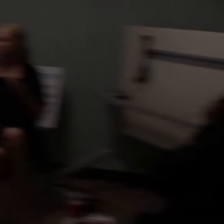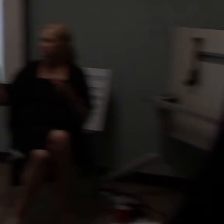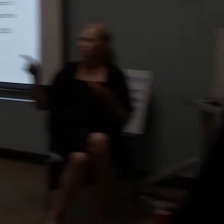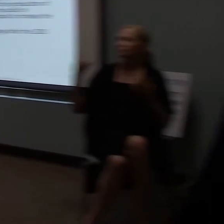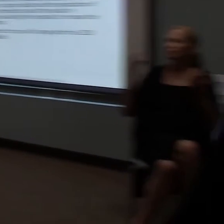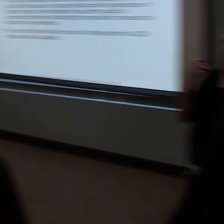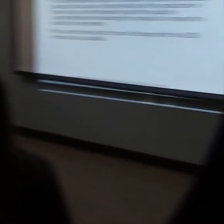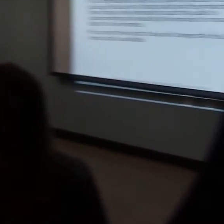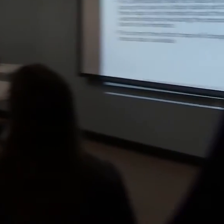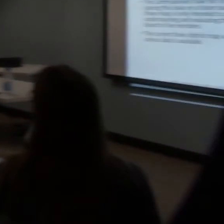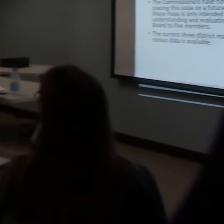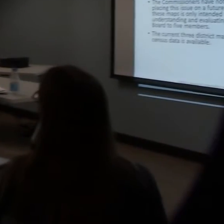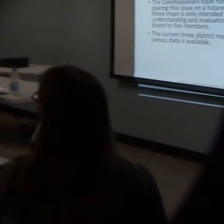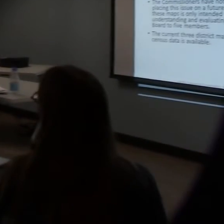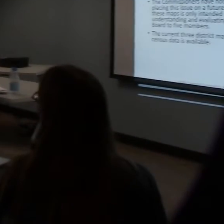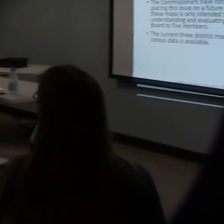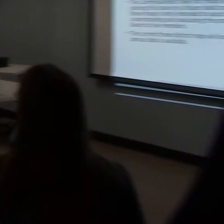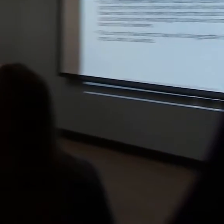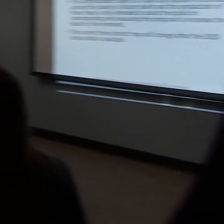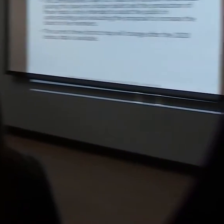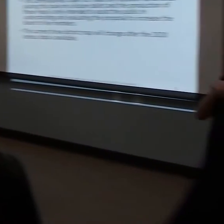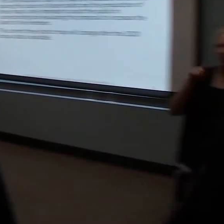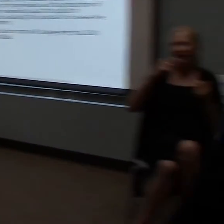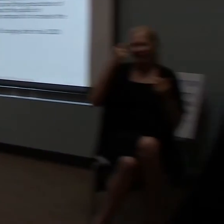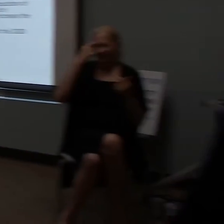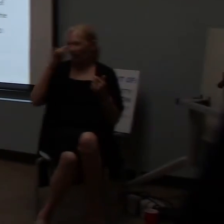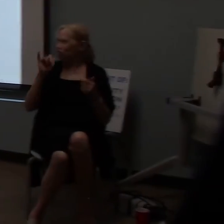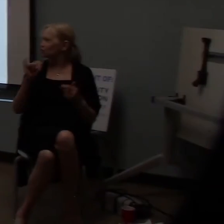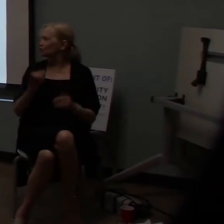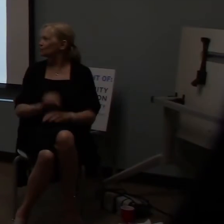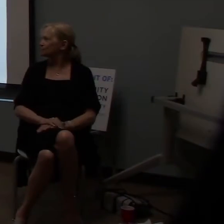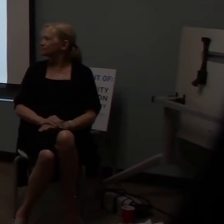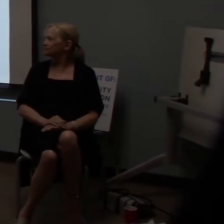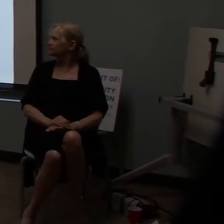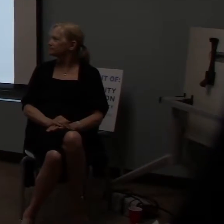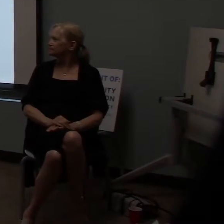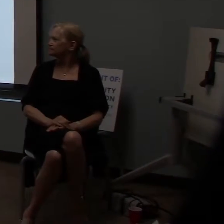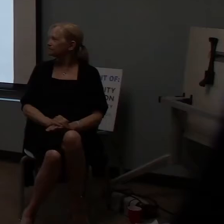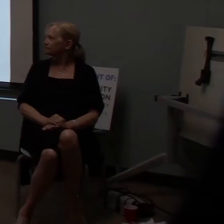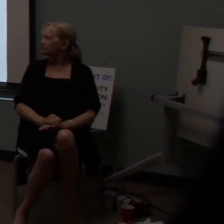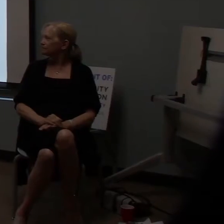them to hear what everybody thinks in case they get elected next year. So.